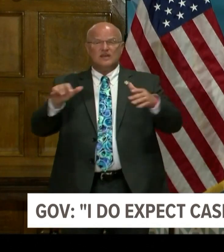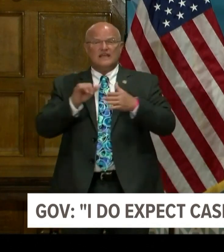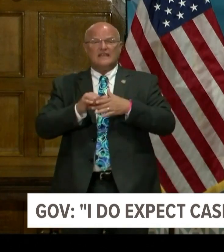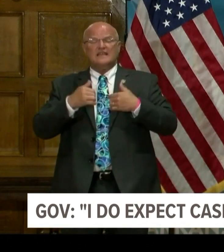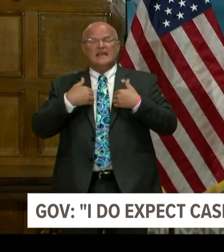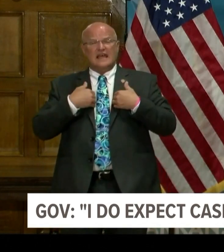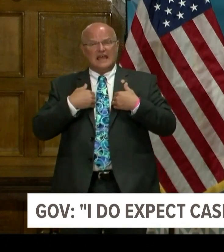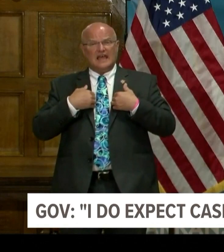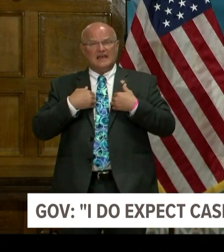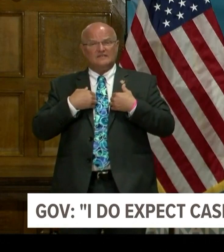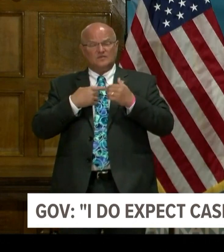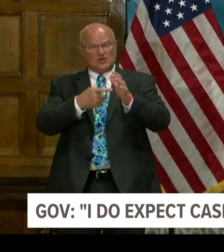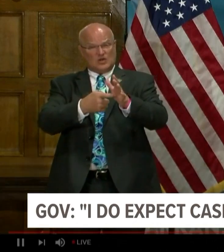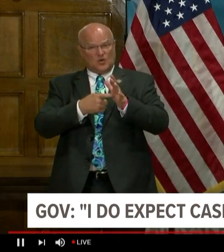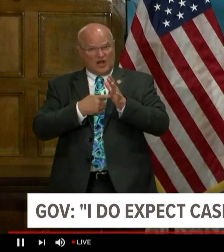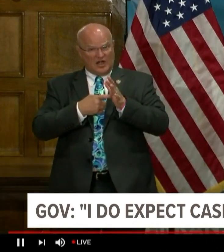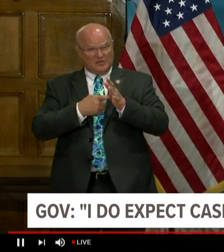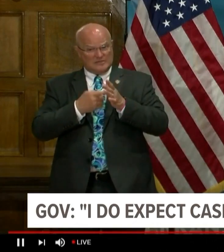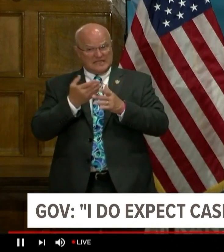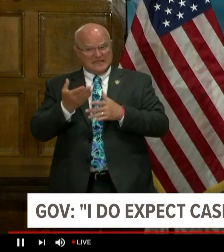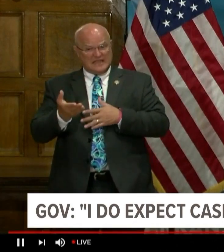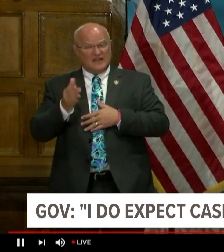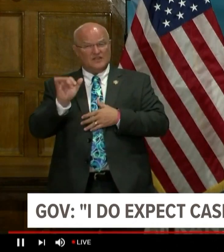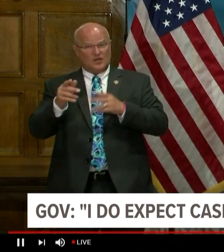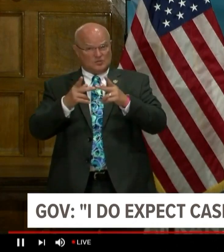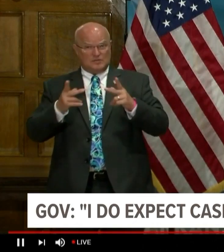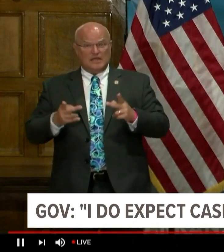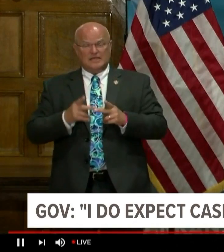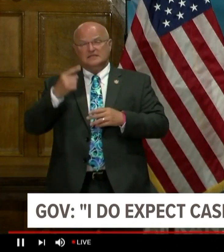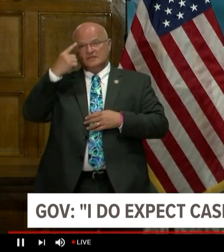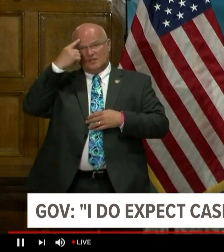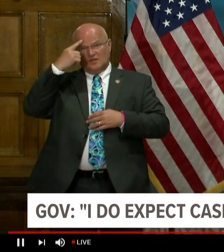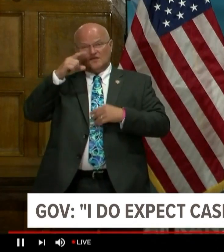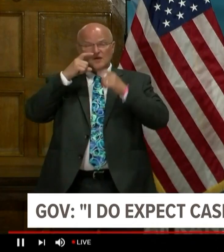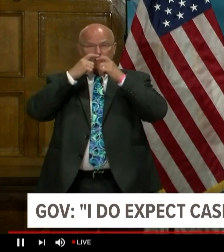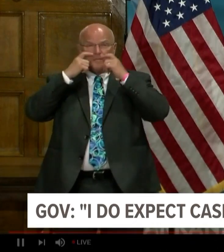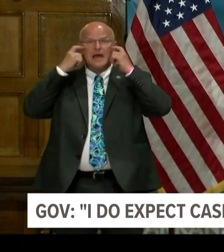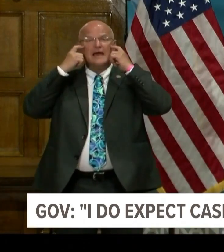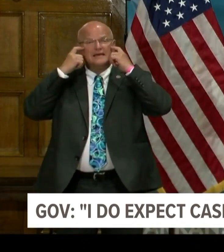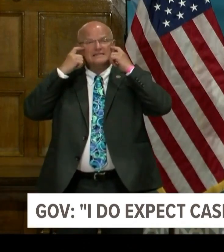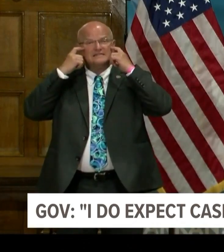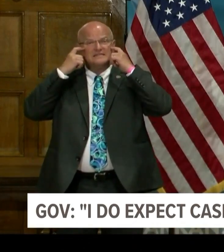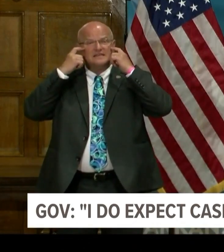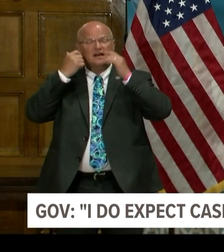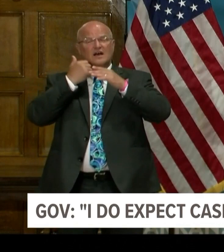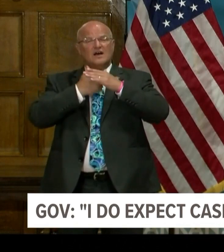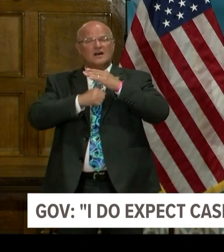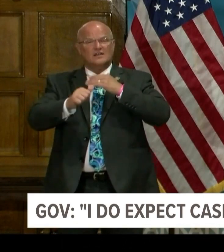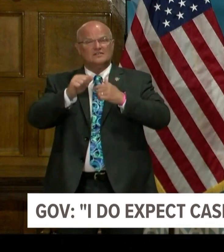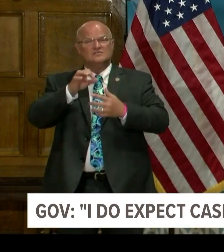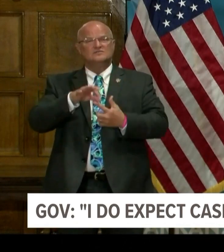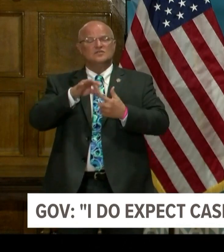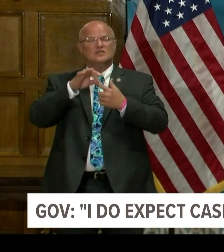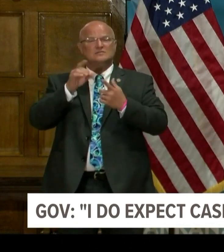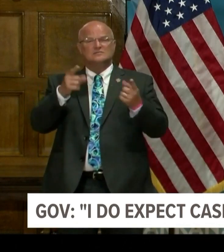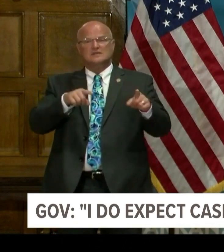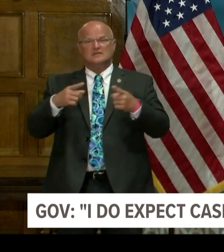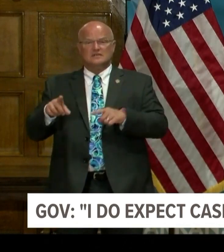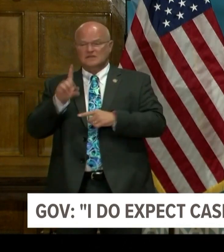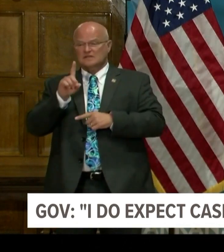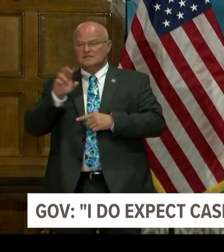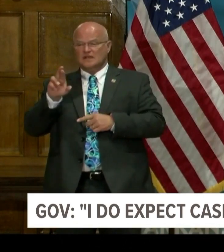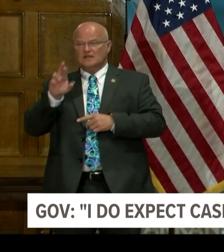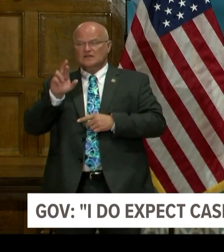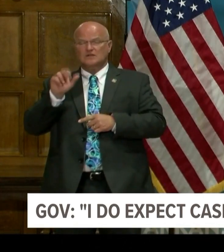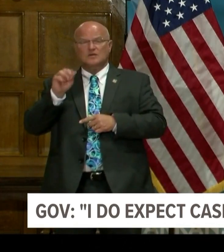there are requirements then in those places for mask wearing under certain circumstances. Dr.